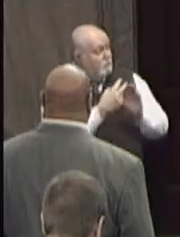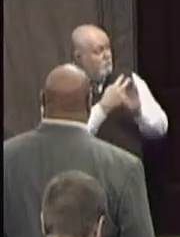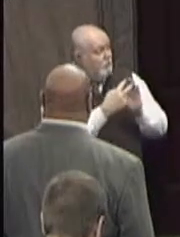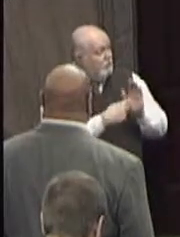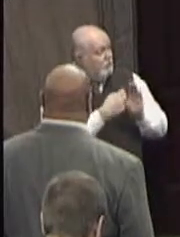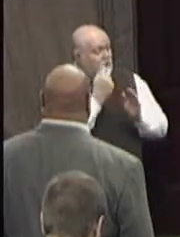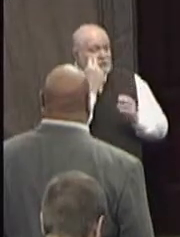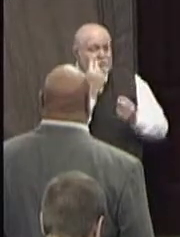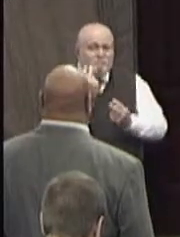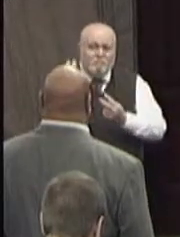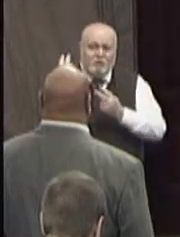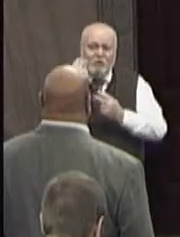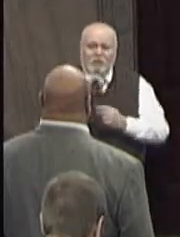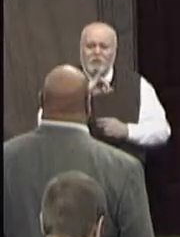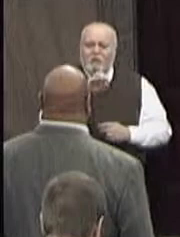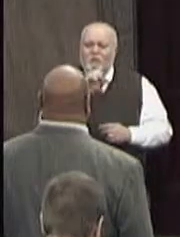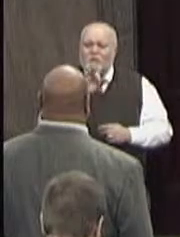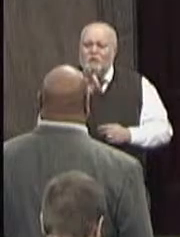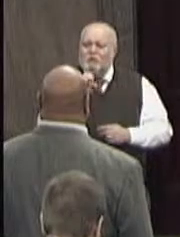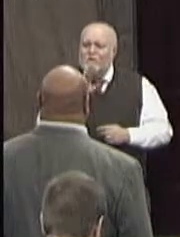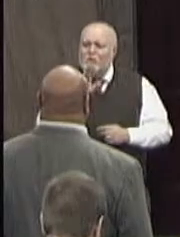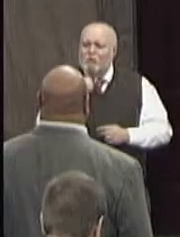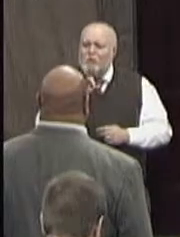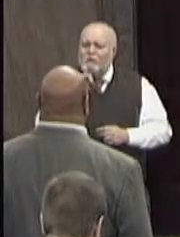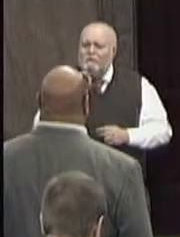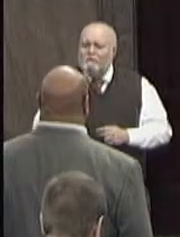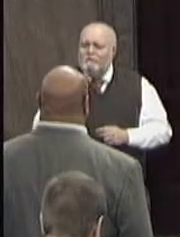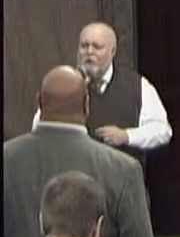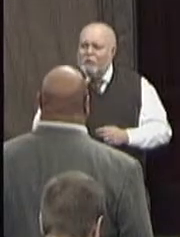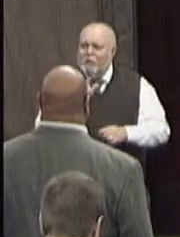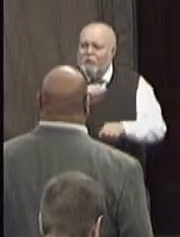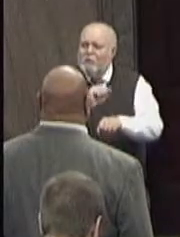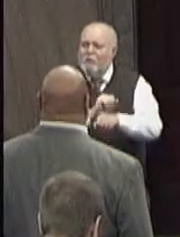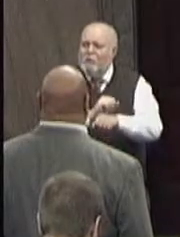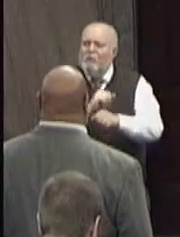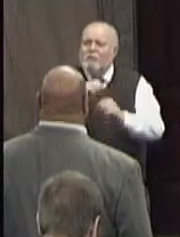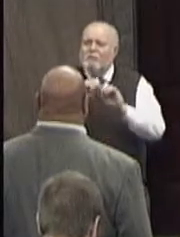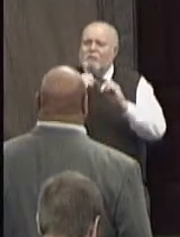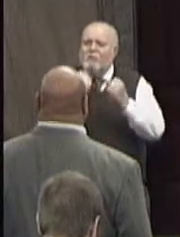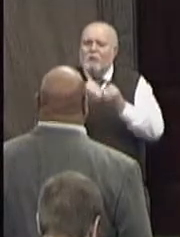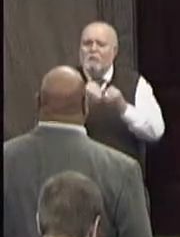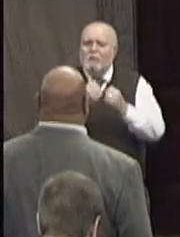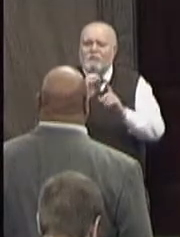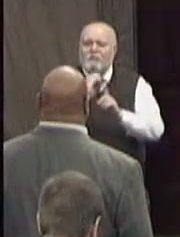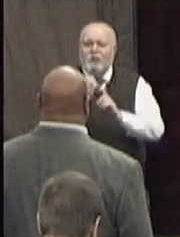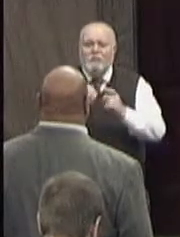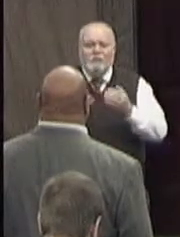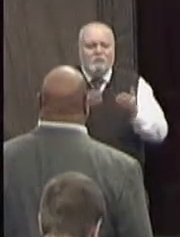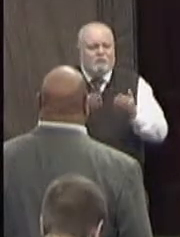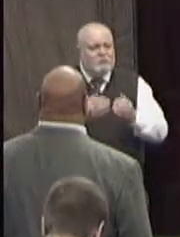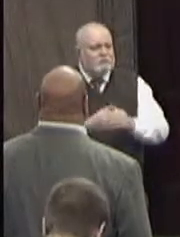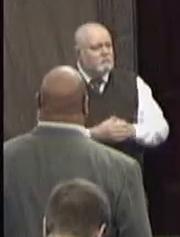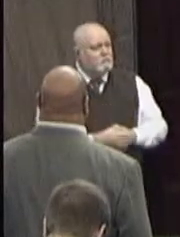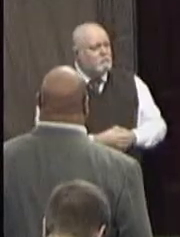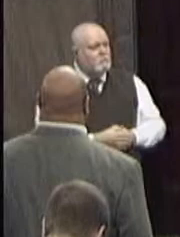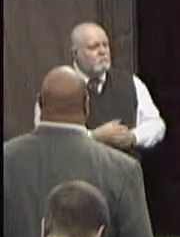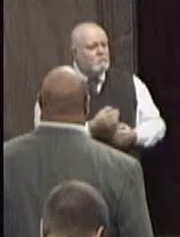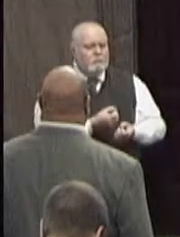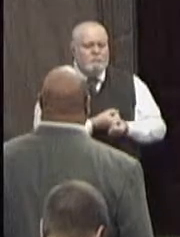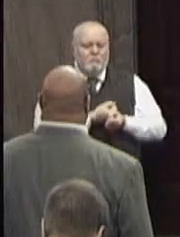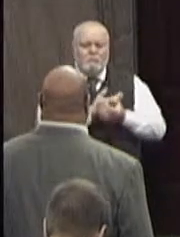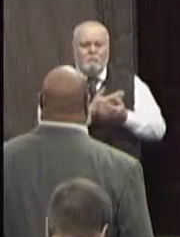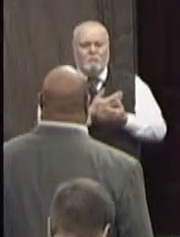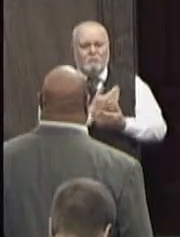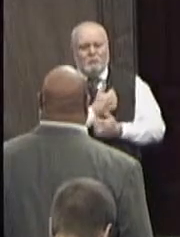memoriam for Jeffrey Farrell, employee of Monroe County Department of Environmental Services? Expressing regret of the Monroe